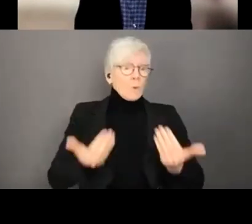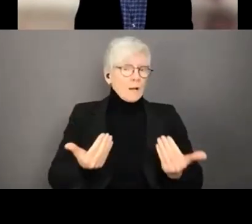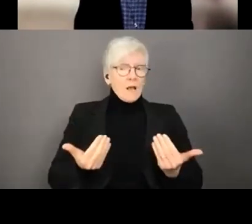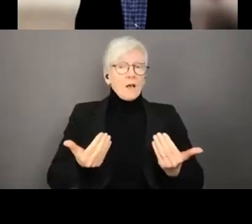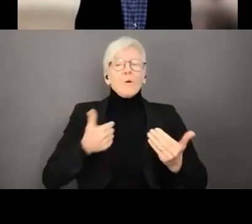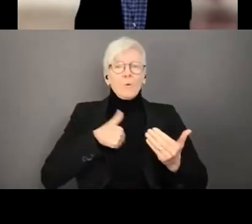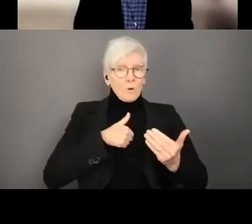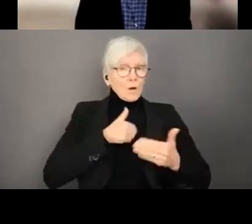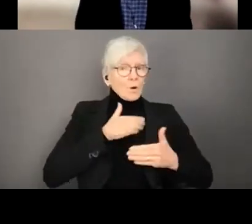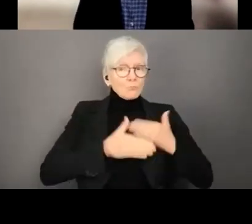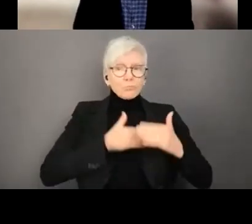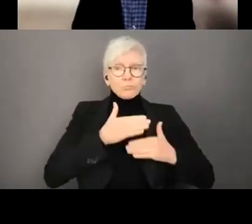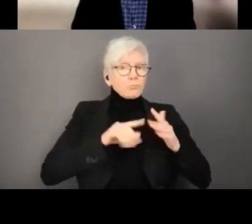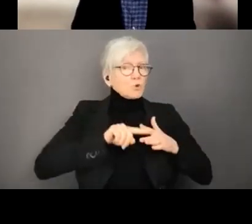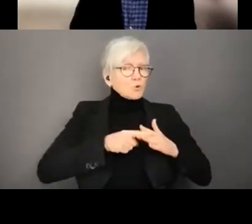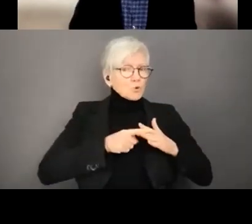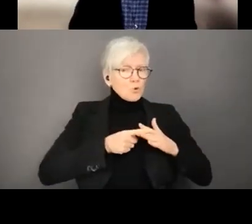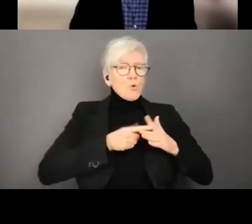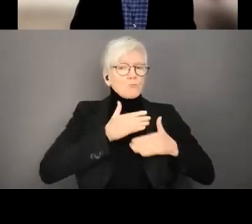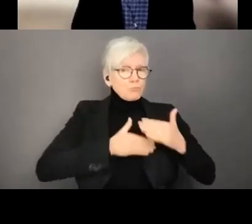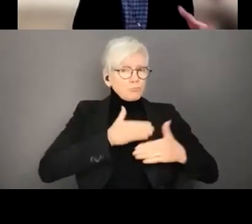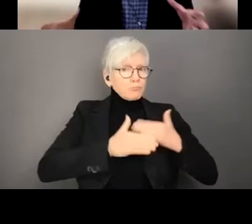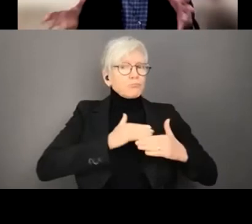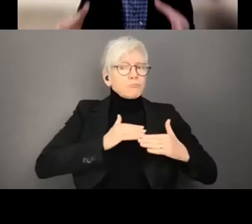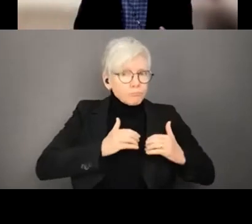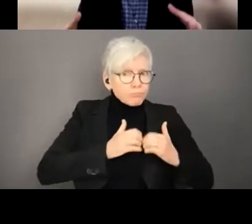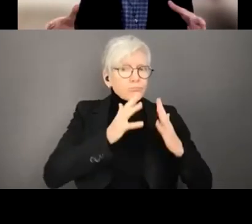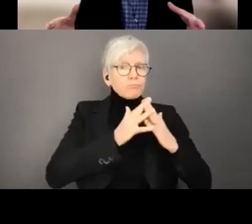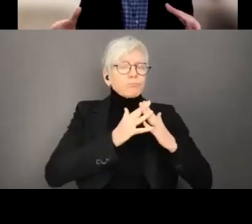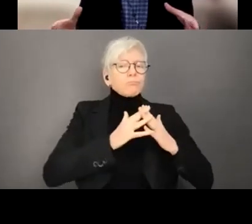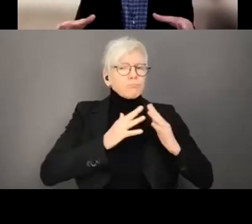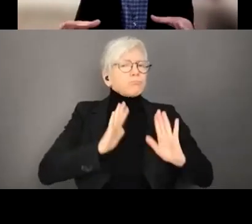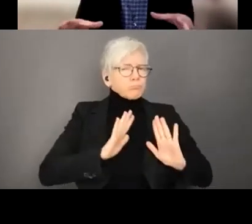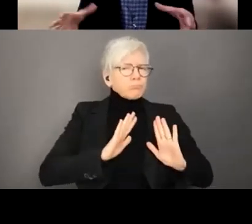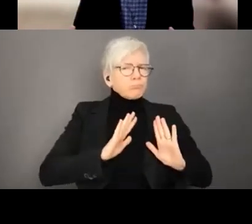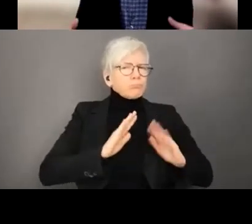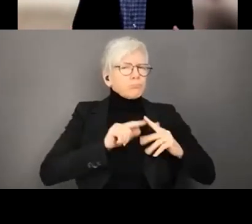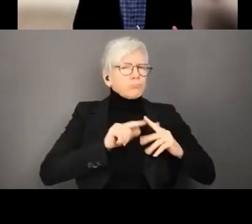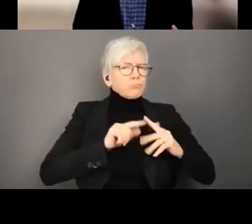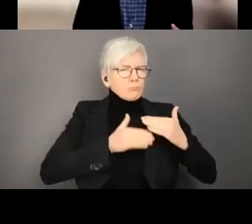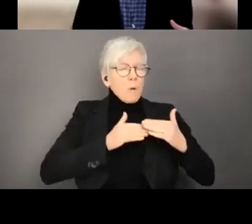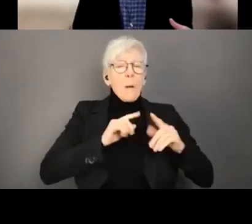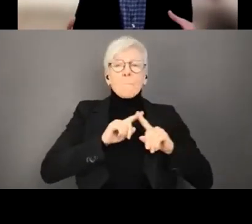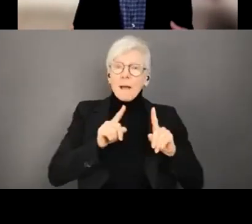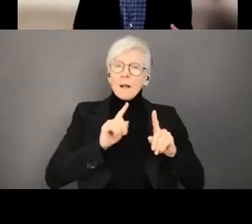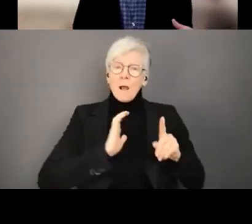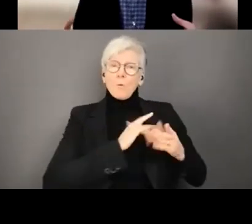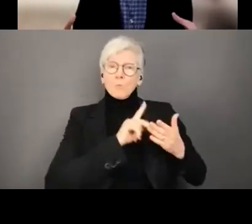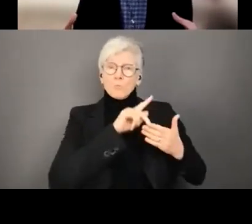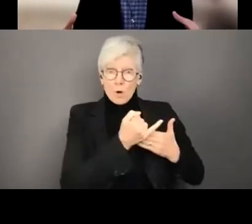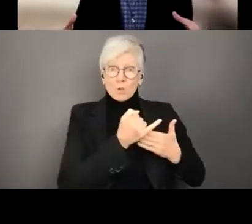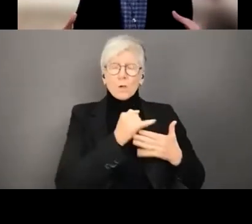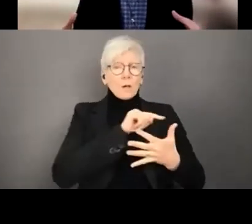stages of this whole initiative, and we have a dedicated section of the project